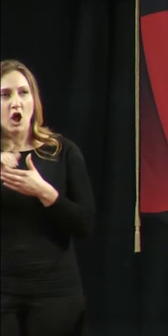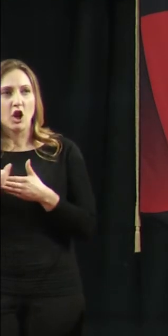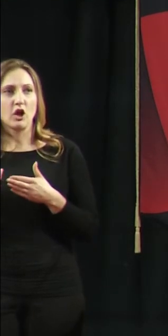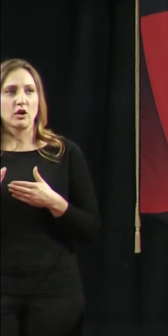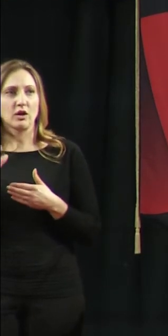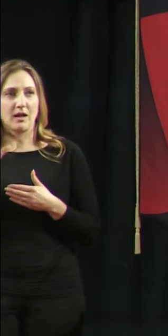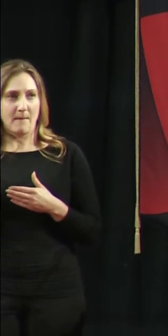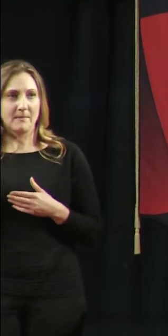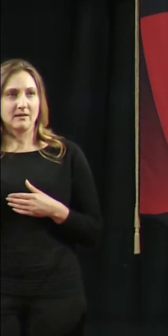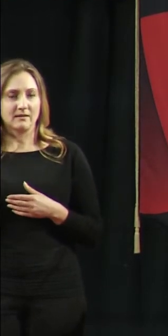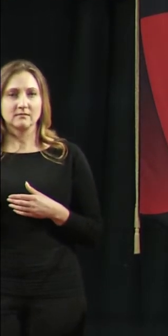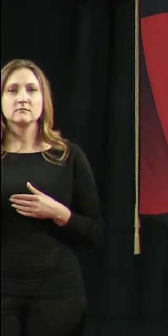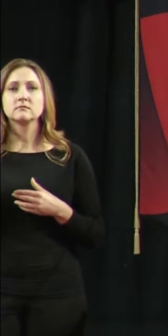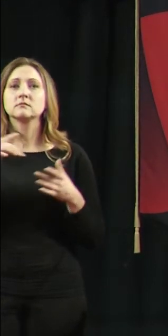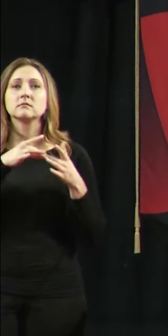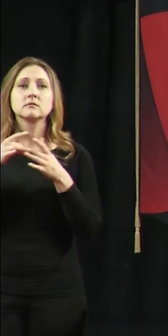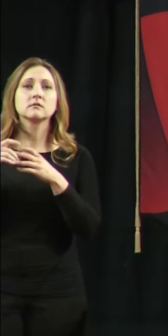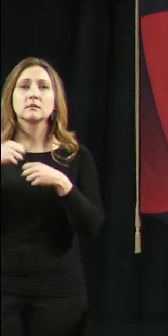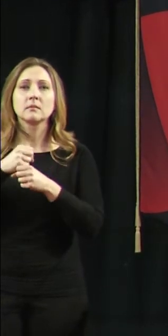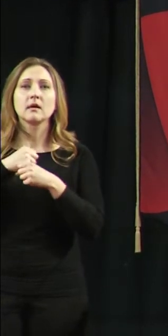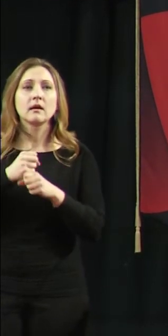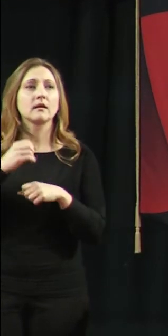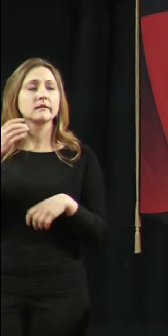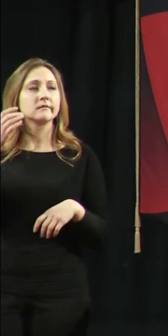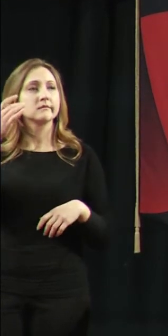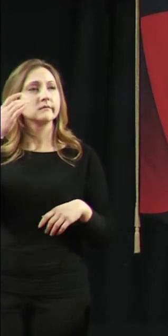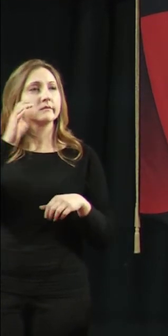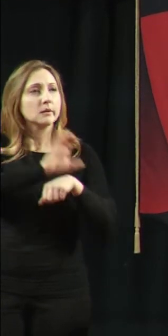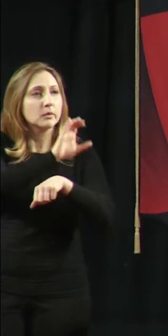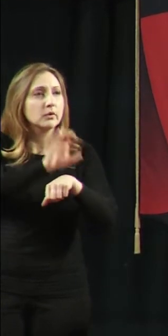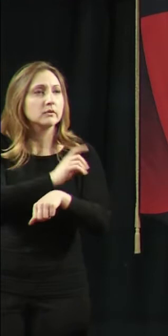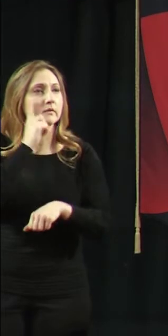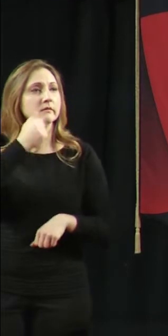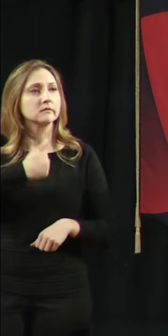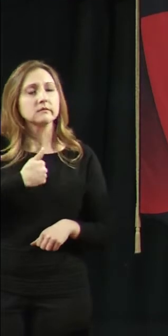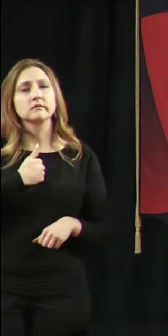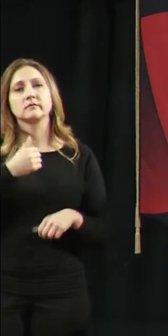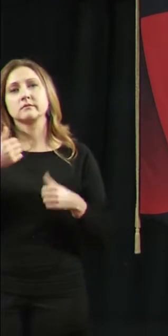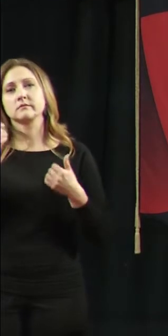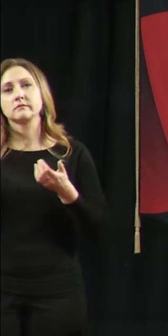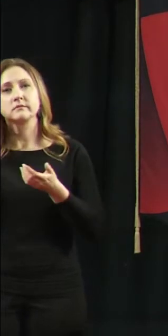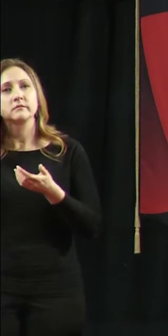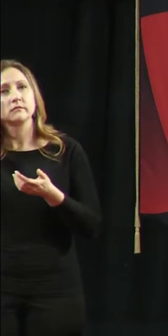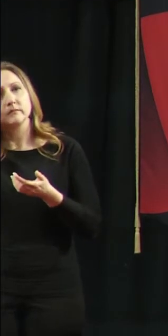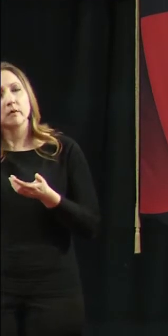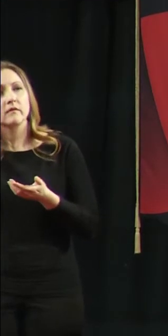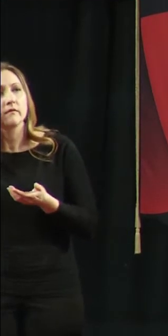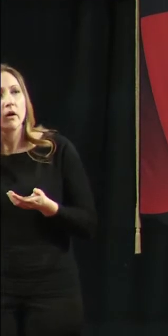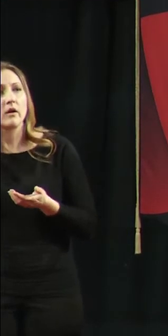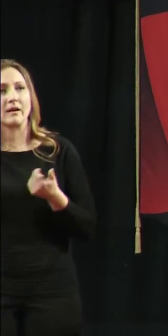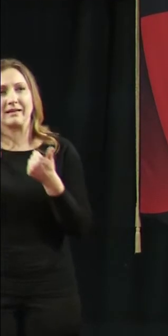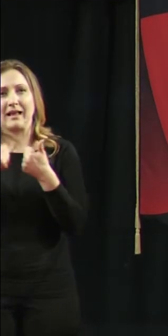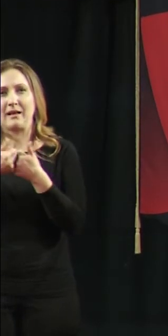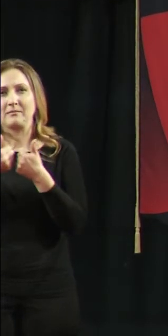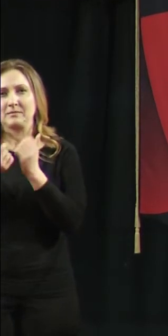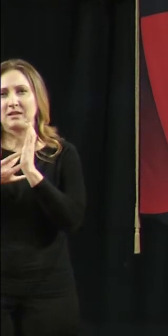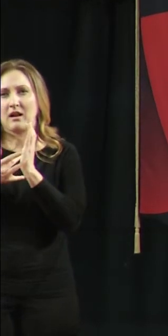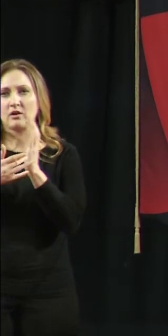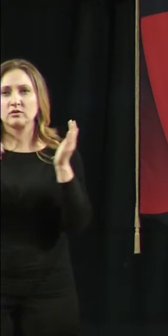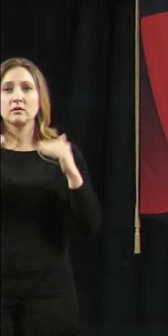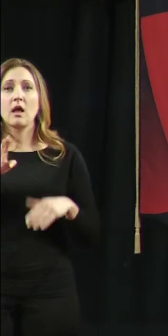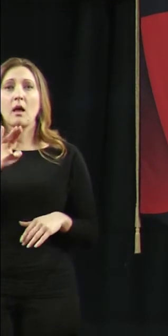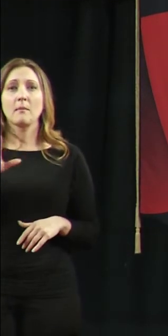that leads in personal computers, smartphones, tablets, and gaming technologies. Bill McAtee, a